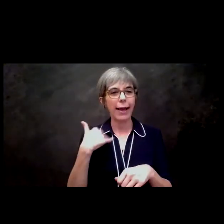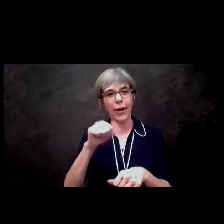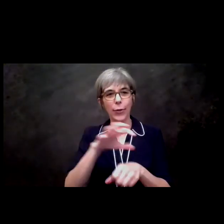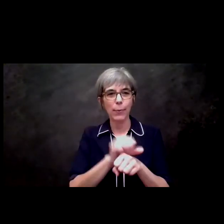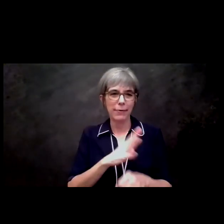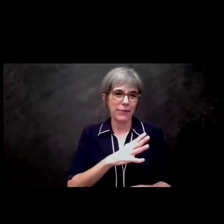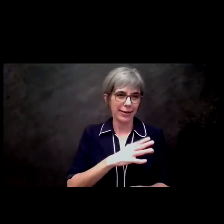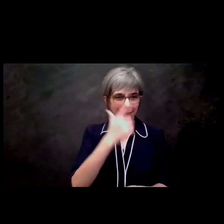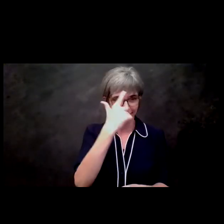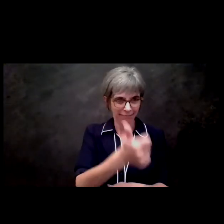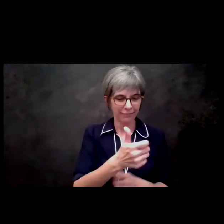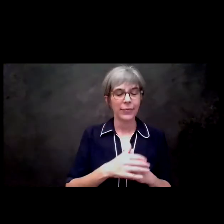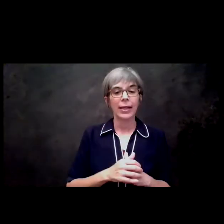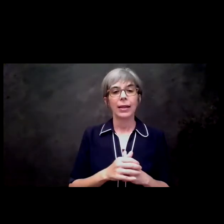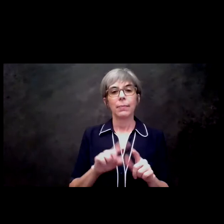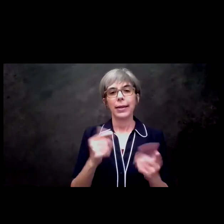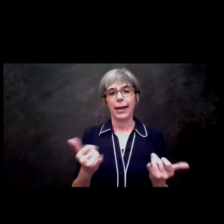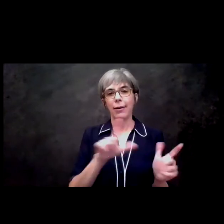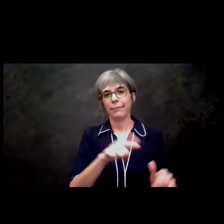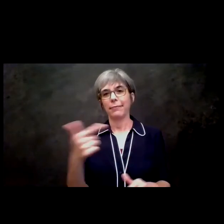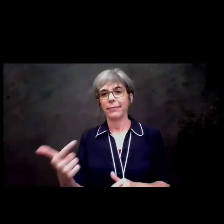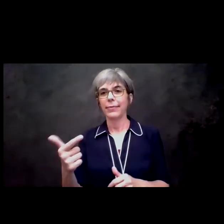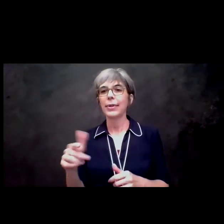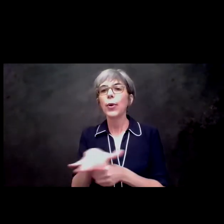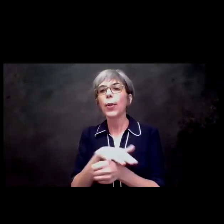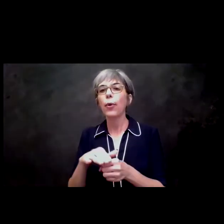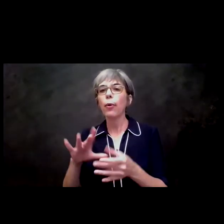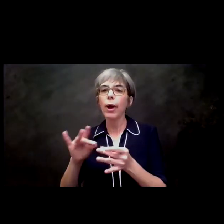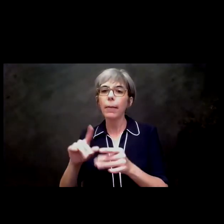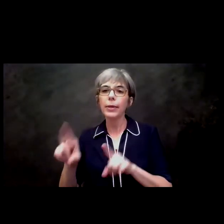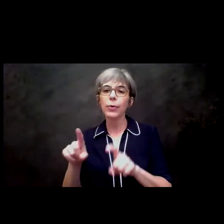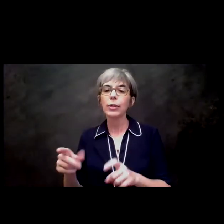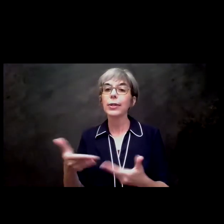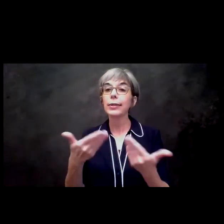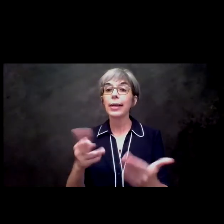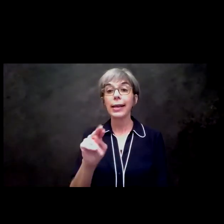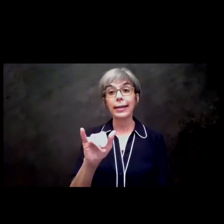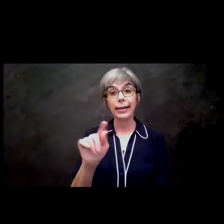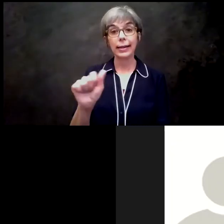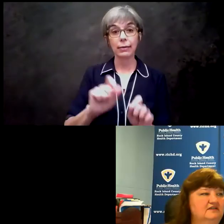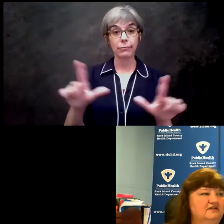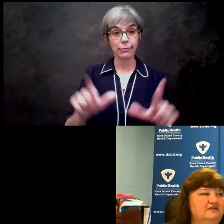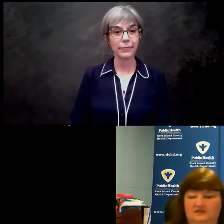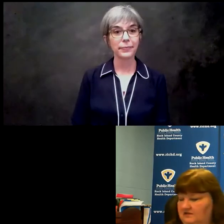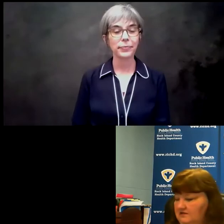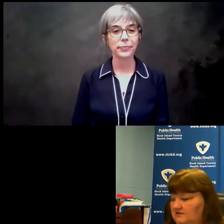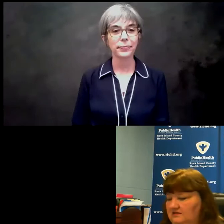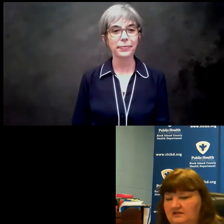to, but we will go ahead and now hear some local comments. So first we can start with Nita. So please, Nita, go ahead.